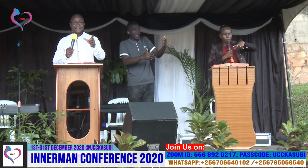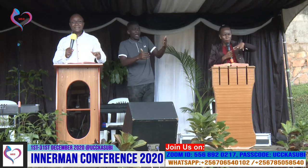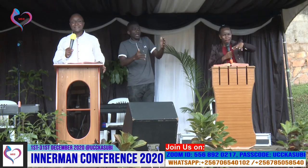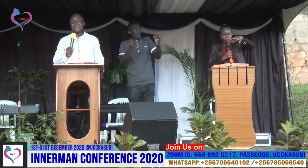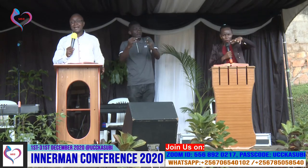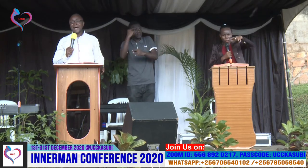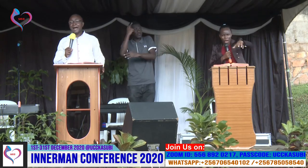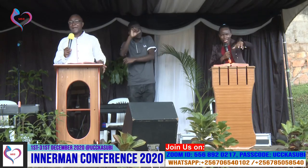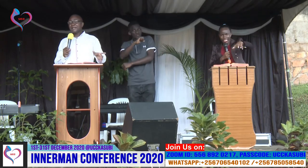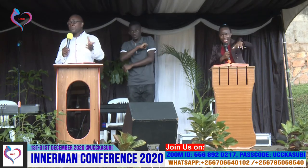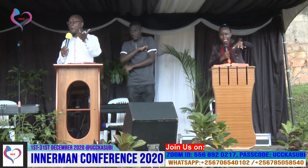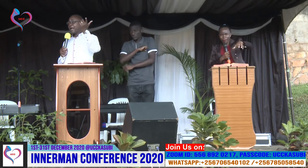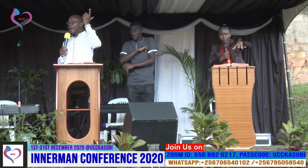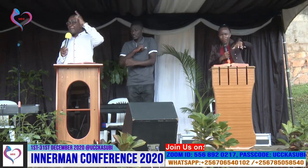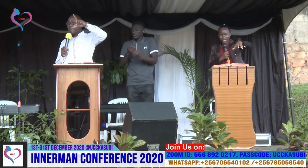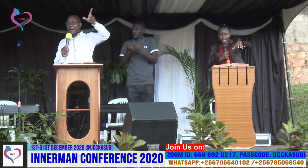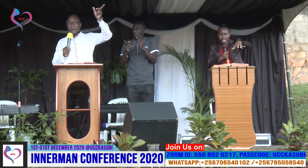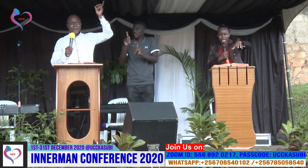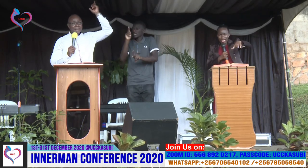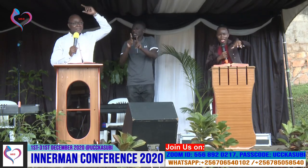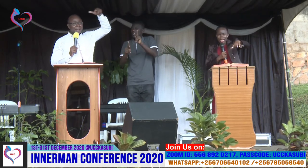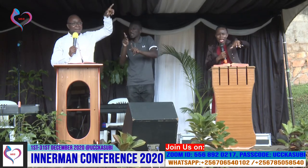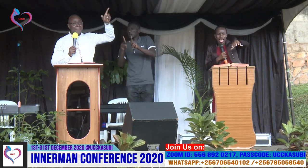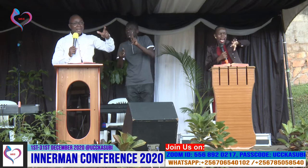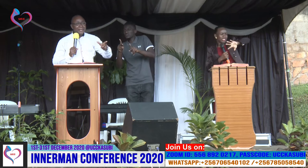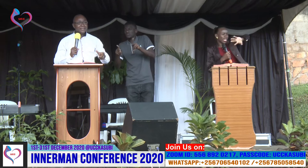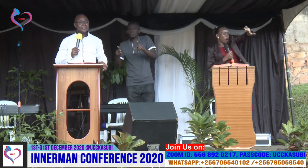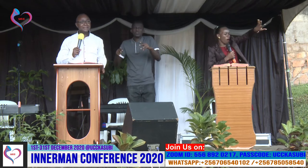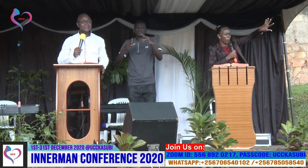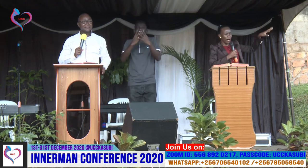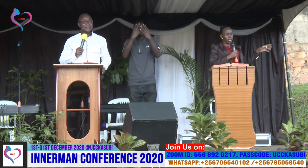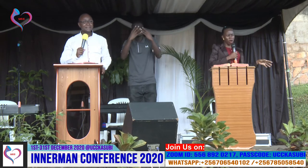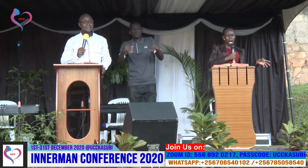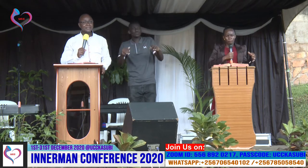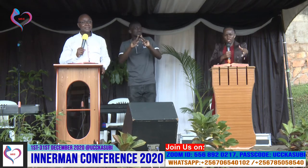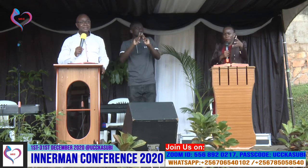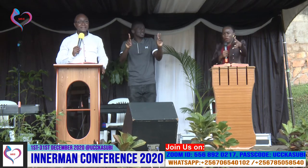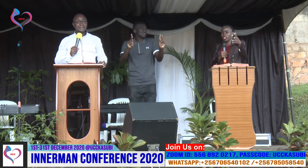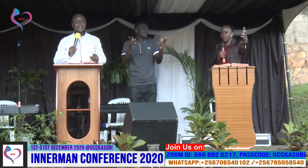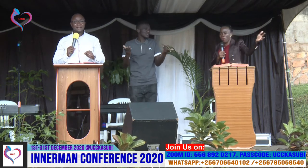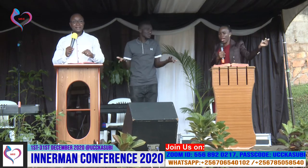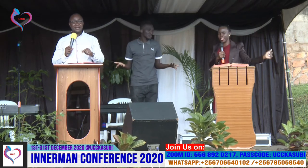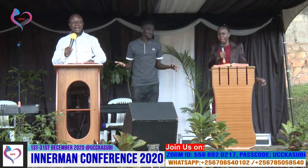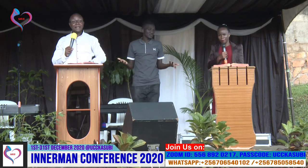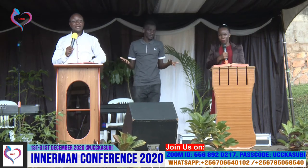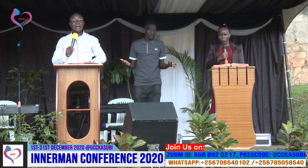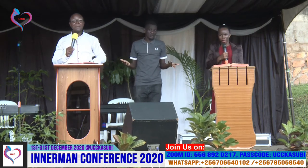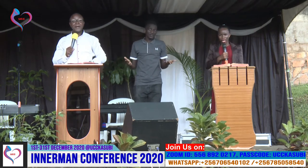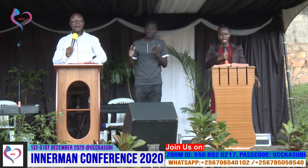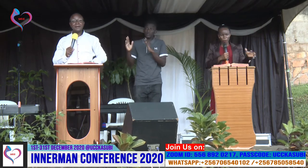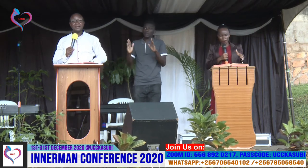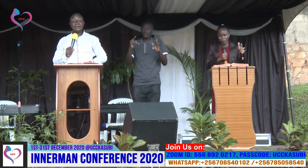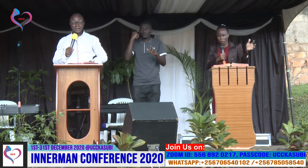they're preparing for the wedding. And then all people are no longer peaceful because of the wedding.